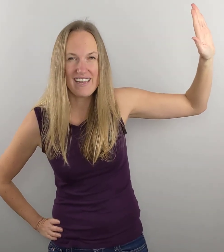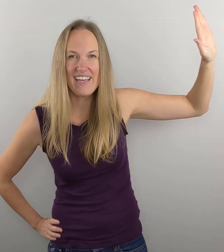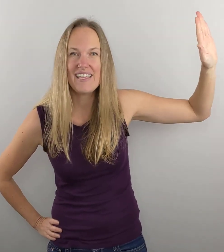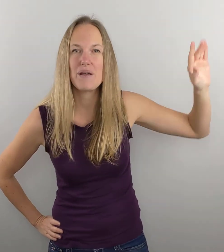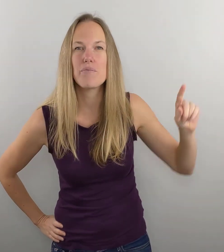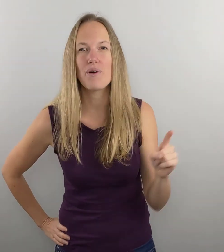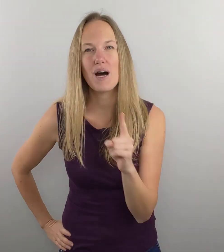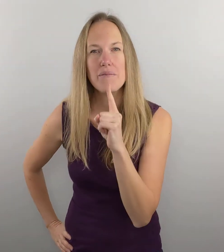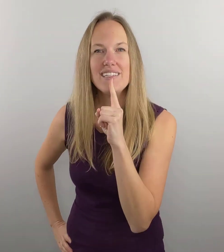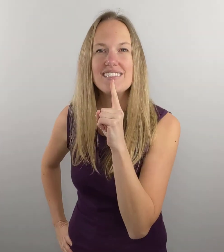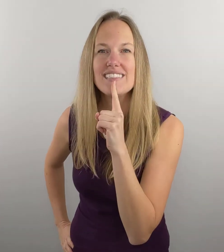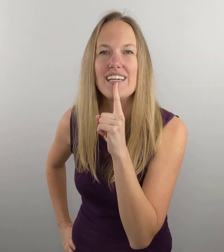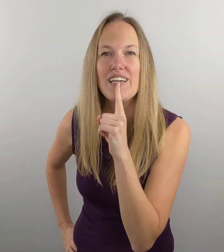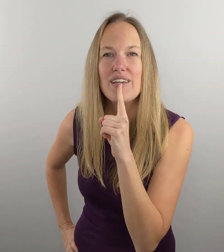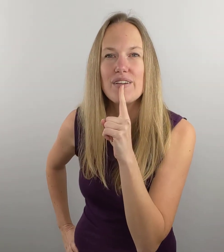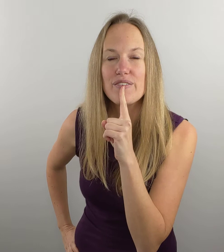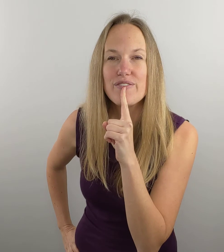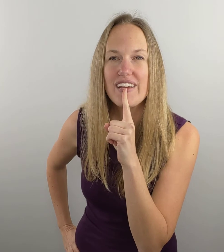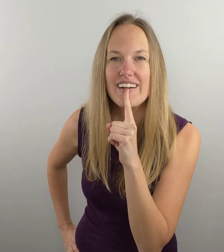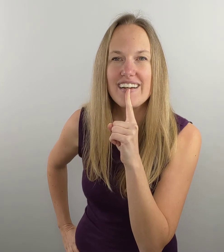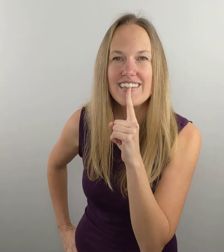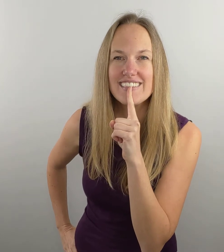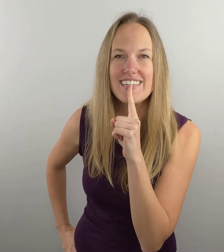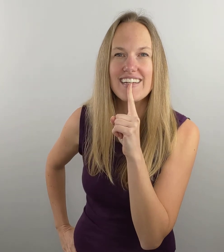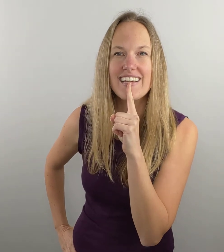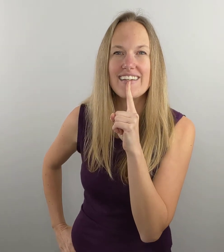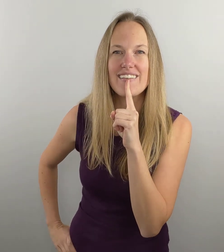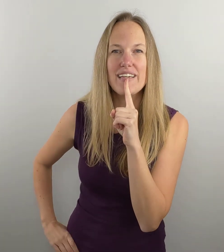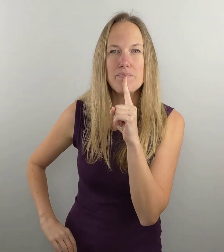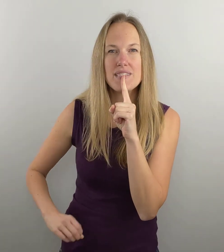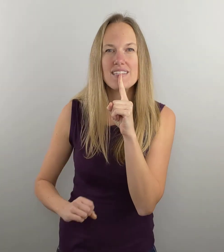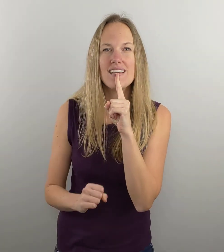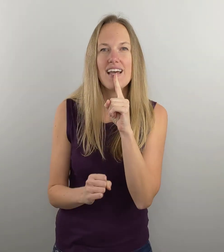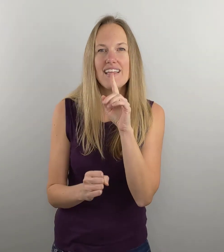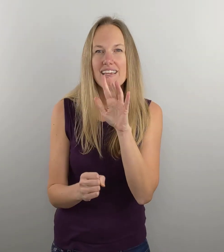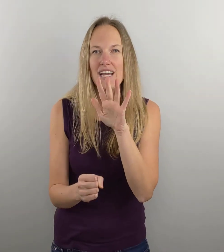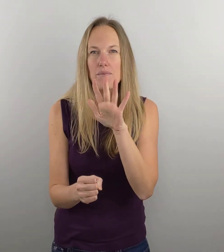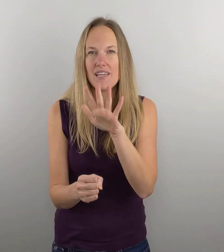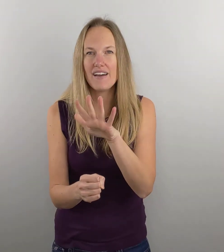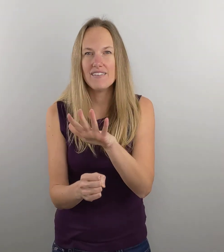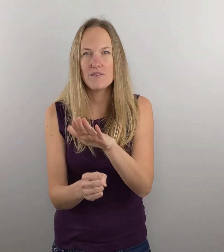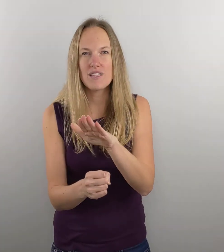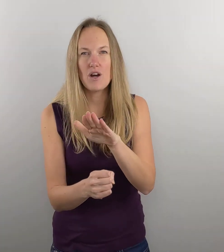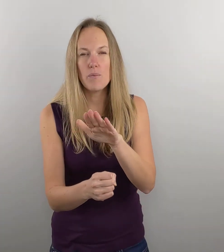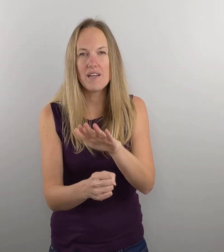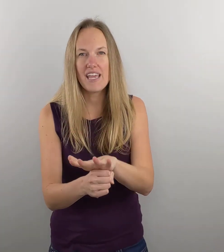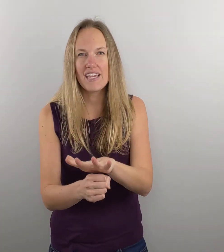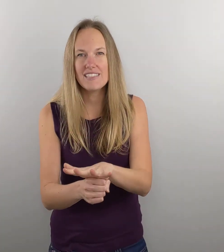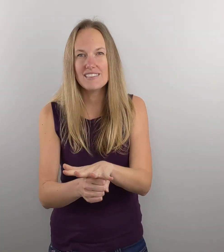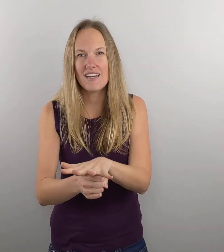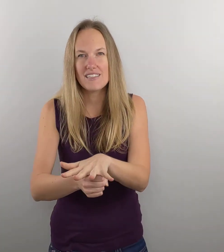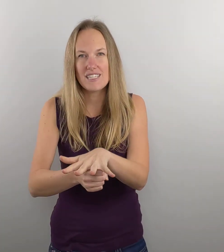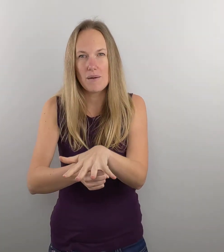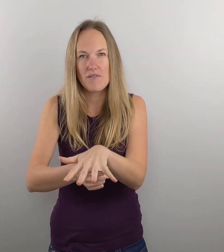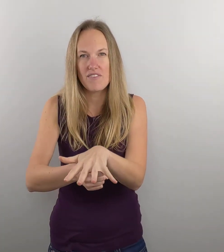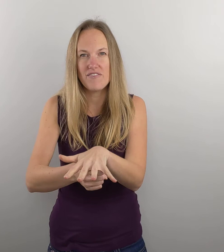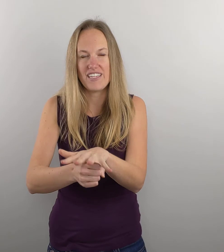properly, and then promise, your finger here starting at your lips, and then coming out with an open hand on top of a fist